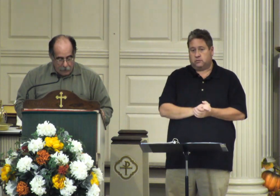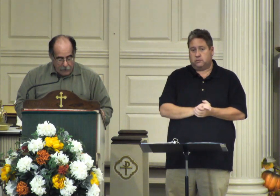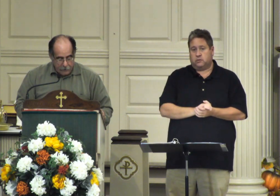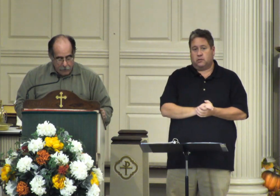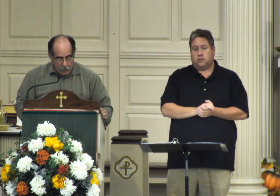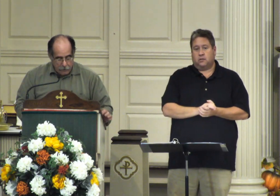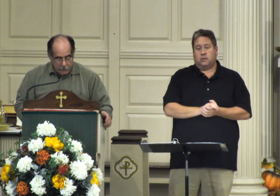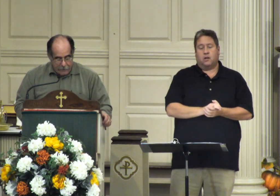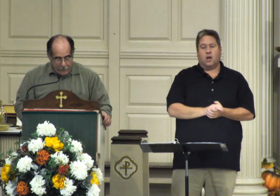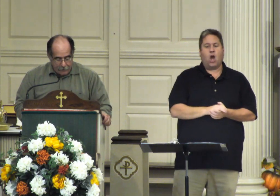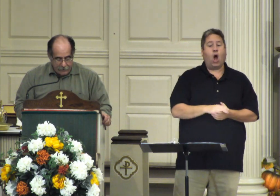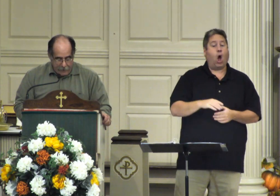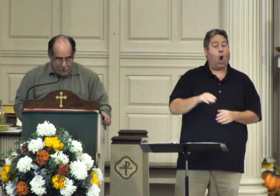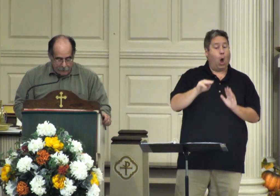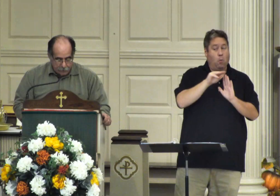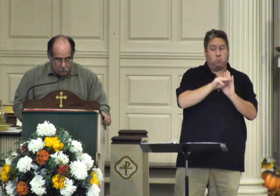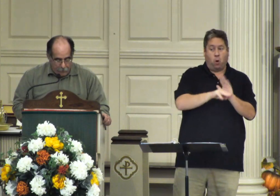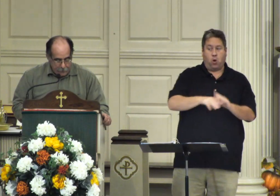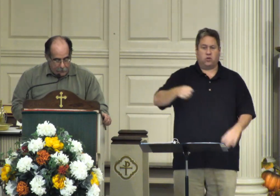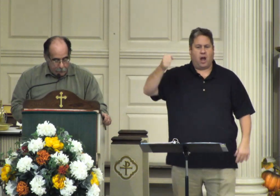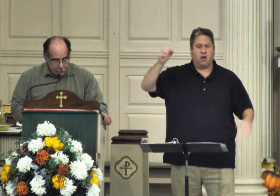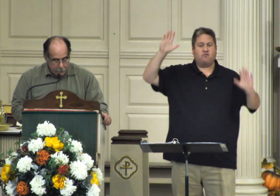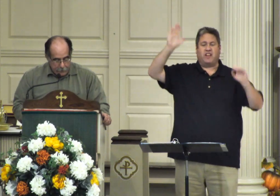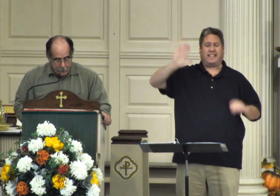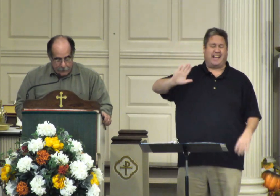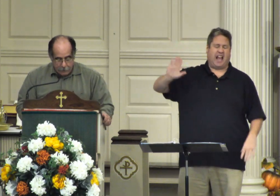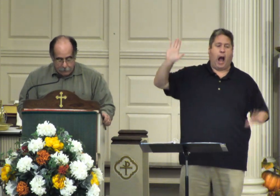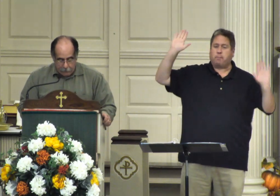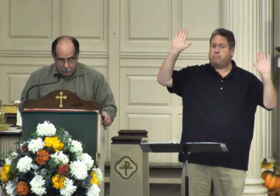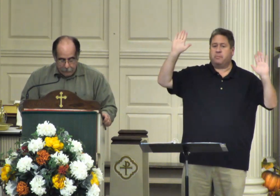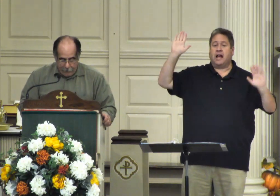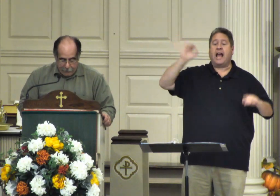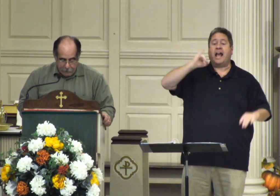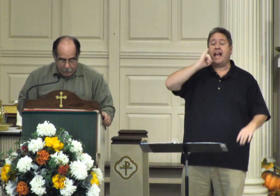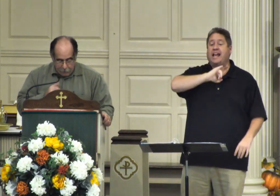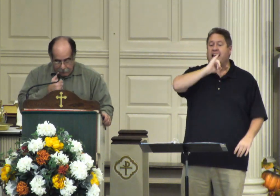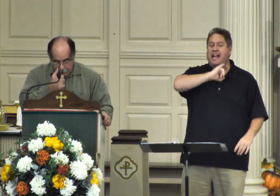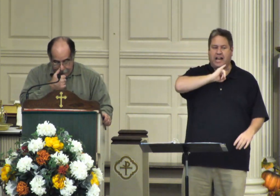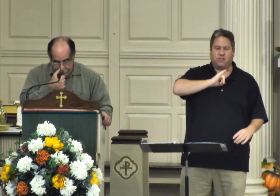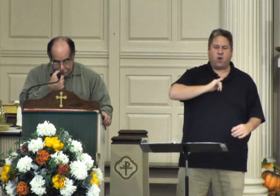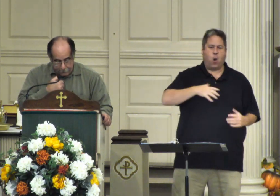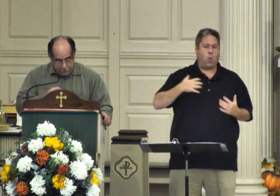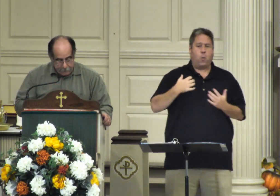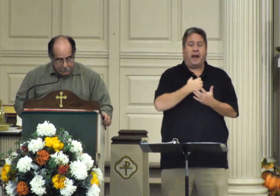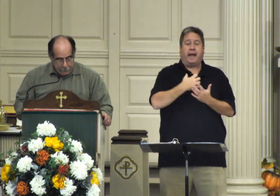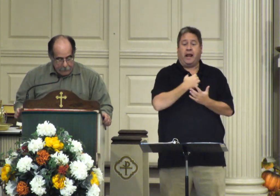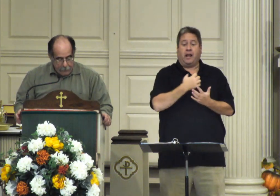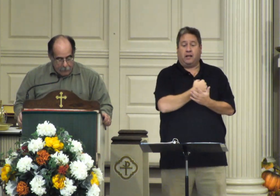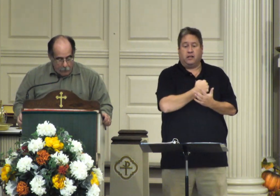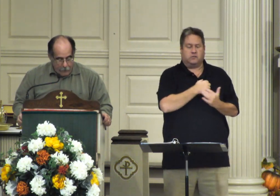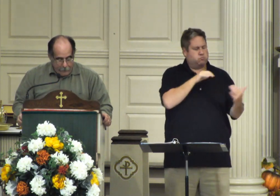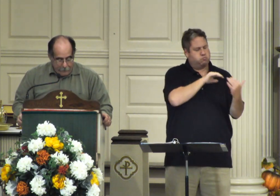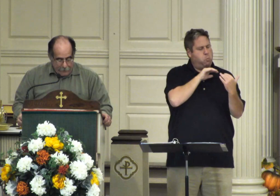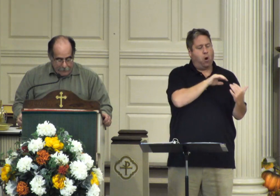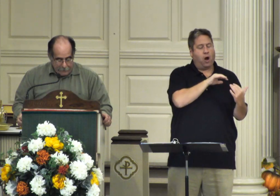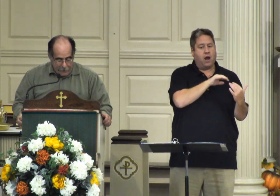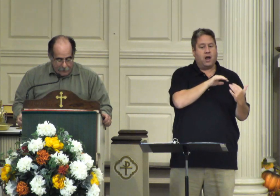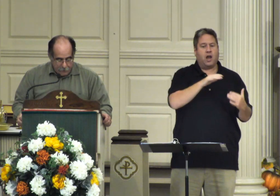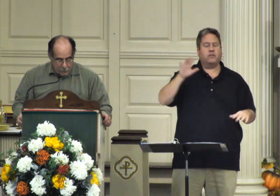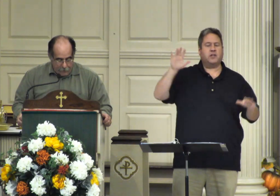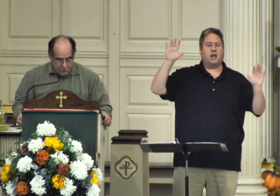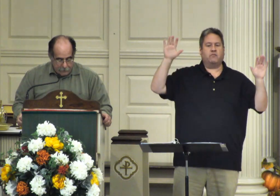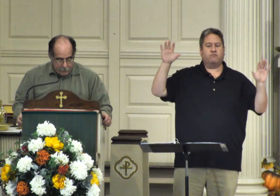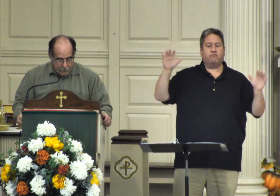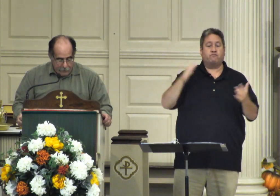As long as Moses kept his hands raised up, Israel had the better of the fight. But when he let his